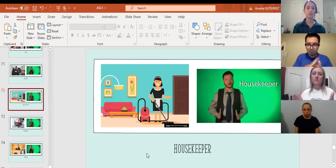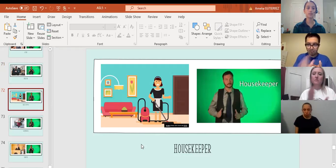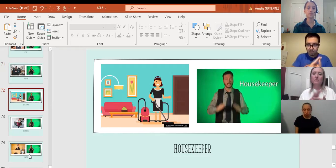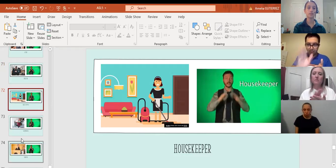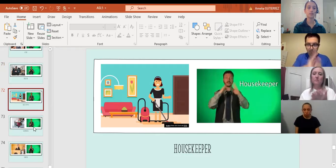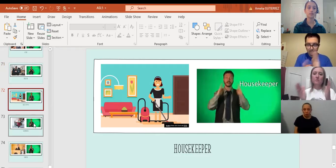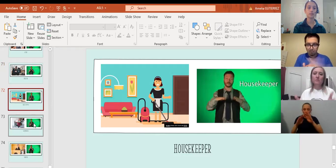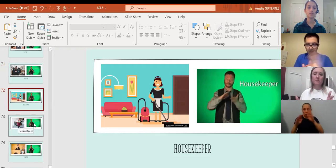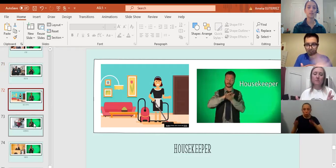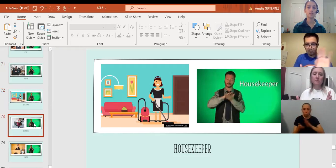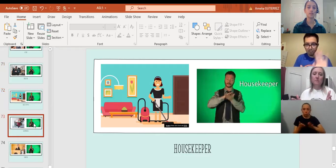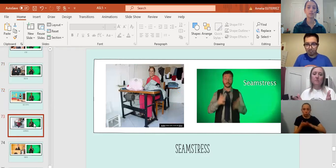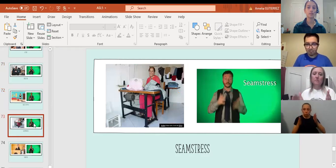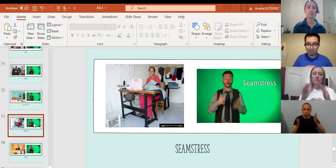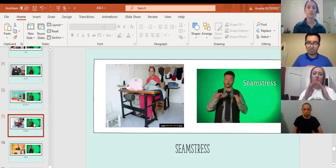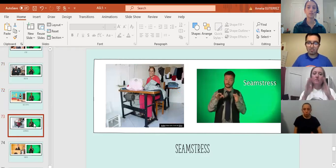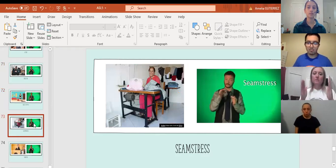Housekeeper.